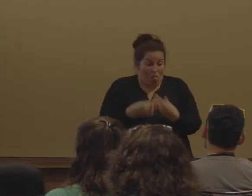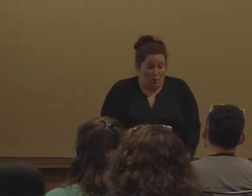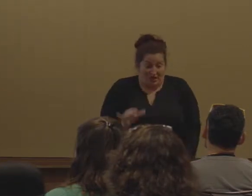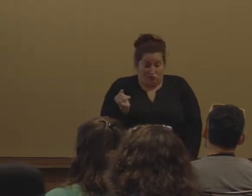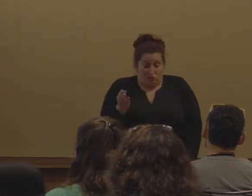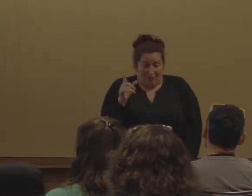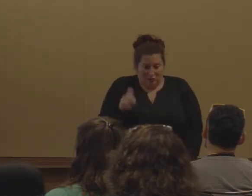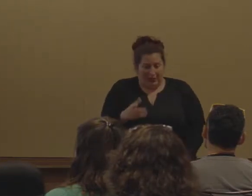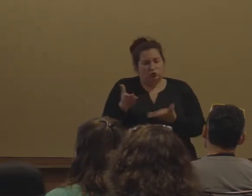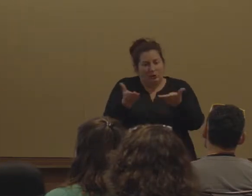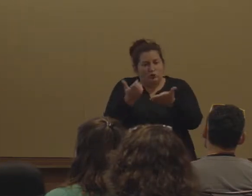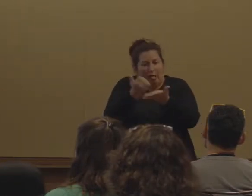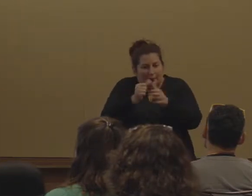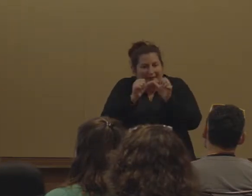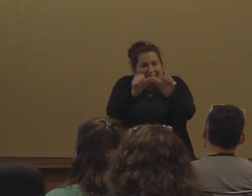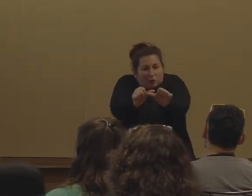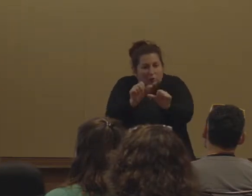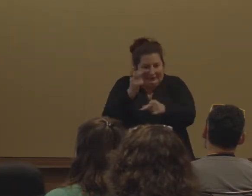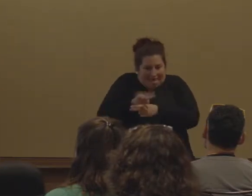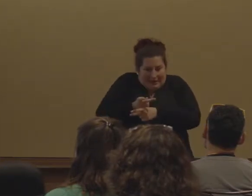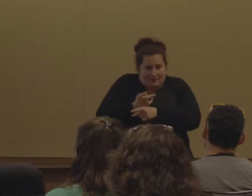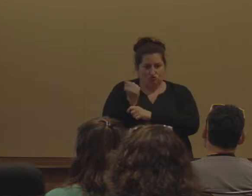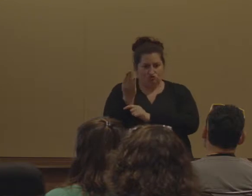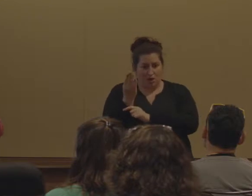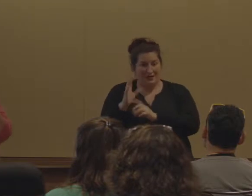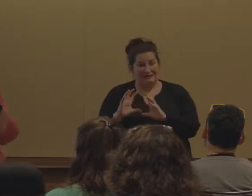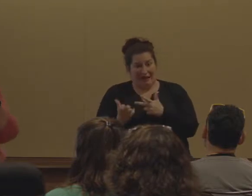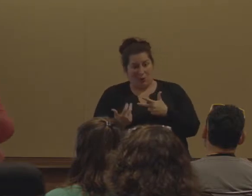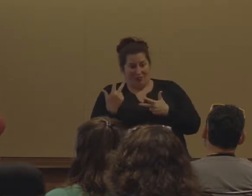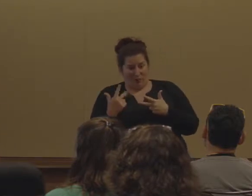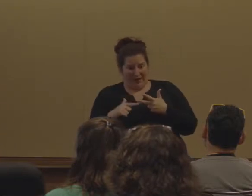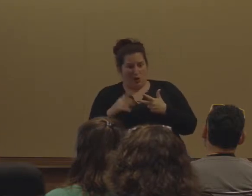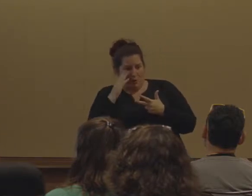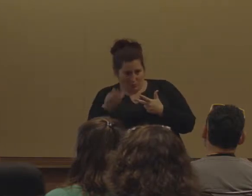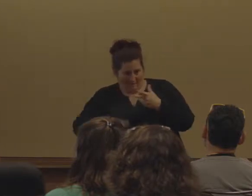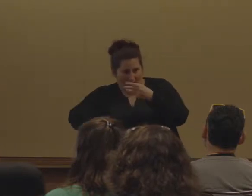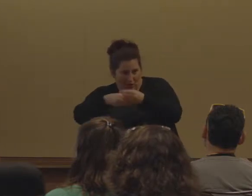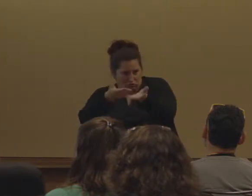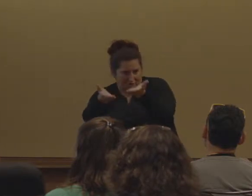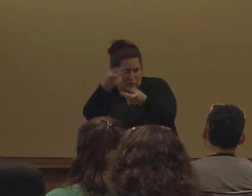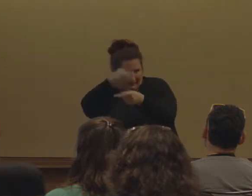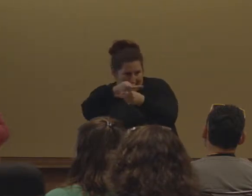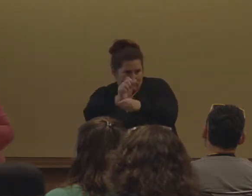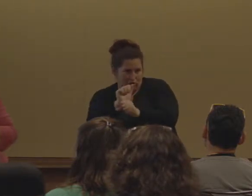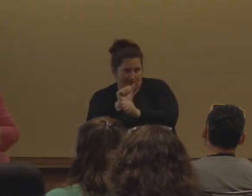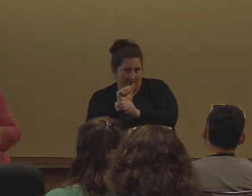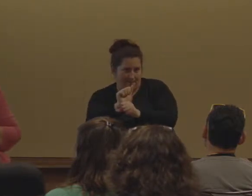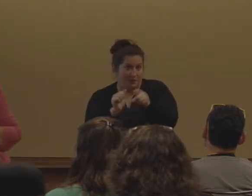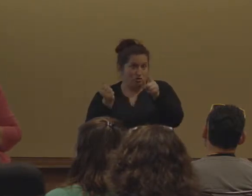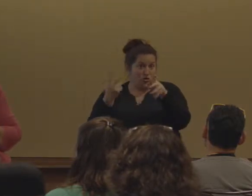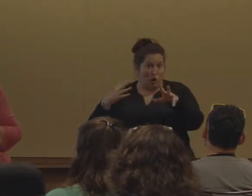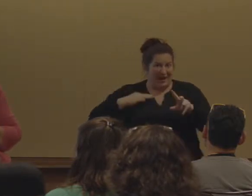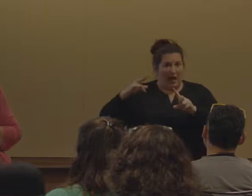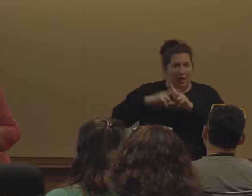kind of service to help her continue with that job, and she's at category 3, we will provide that service to help her keep that job. So if she's already